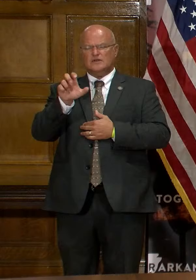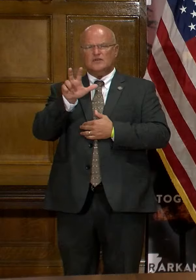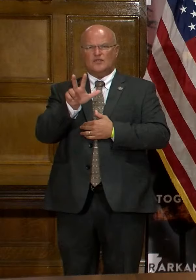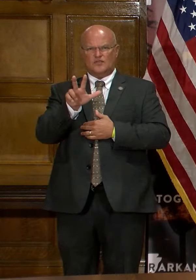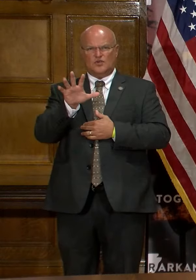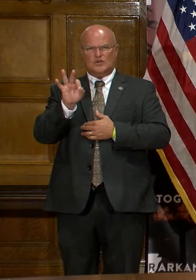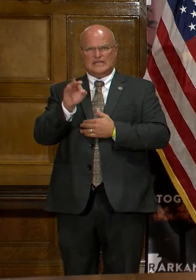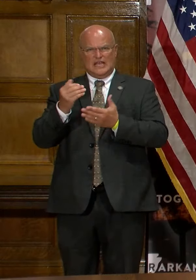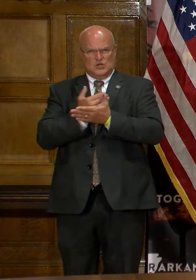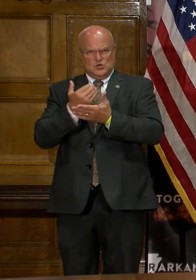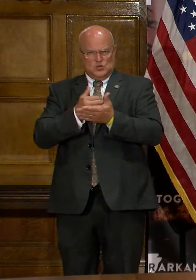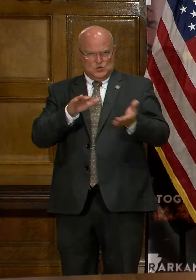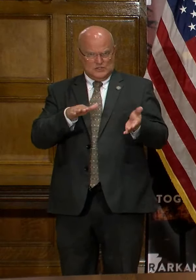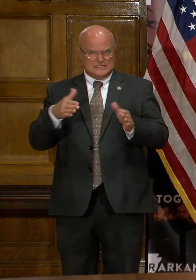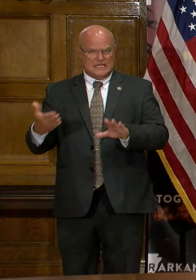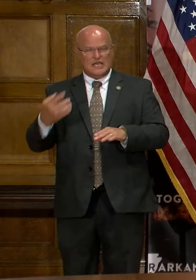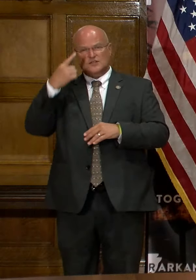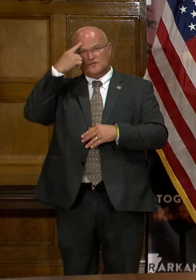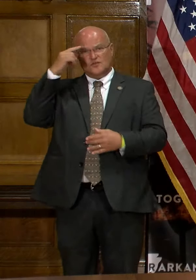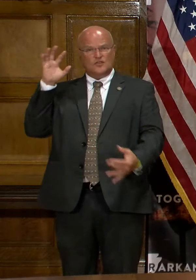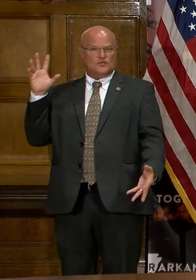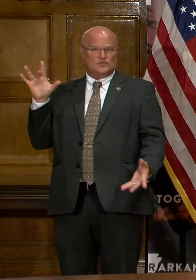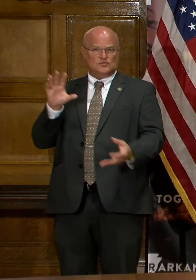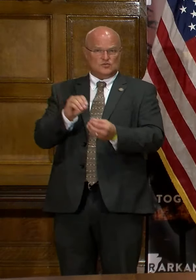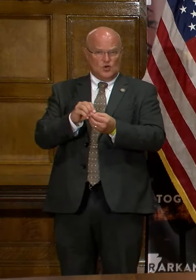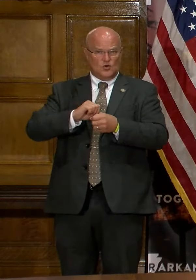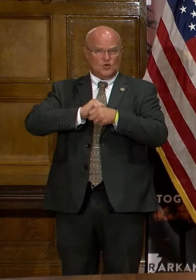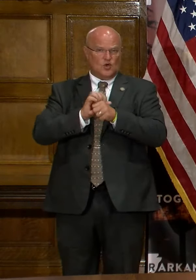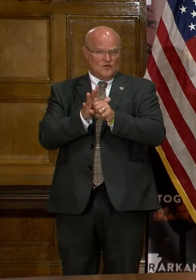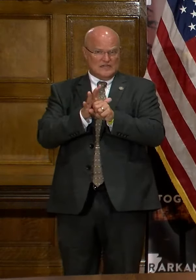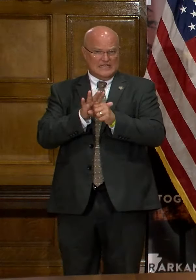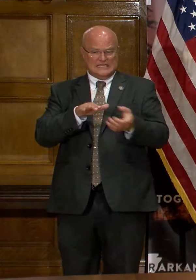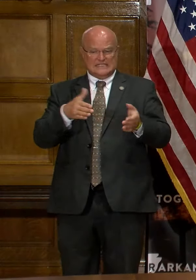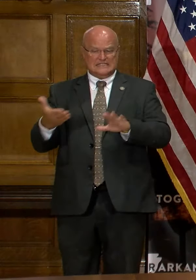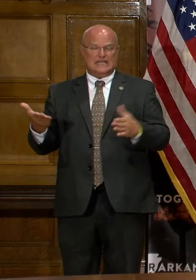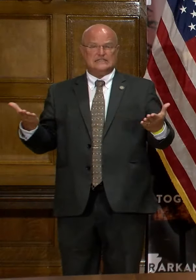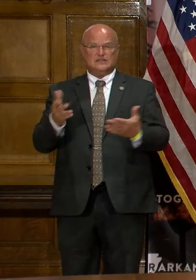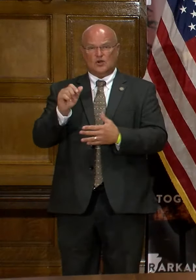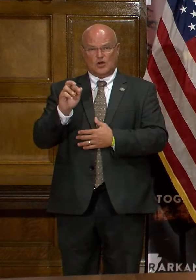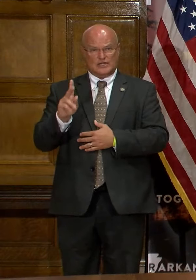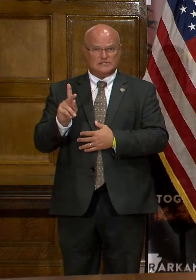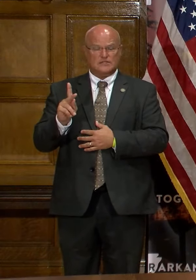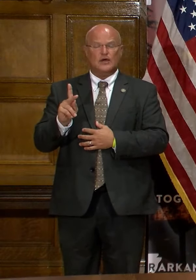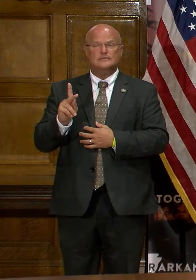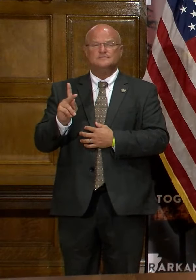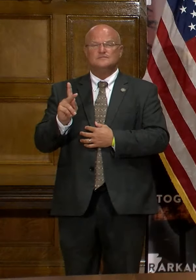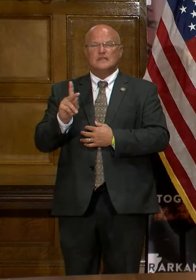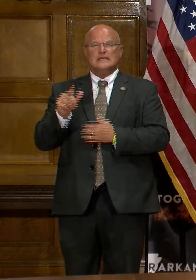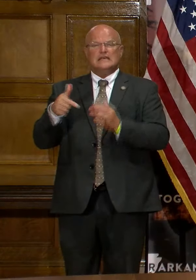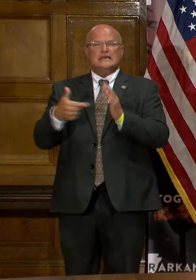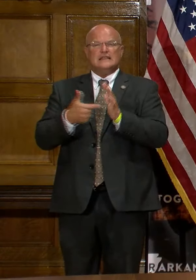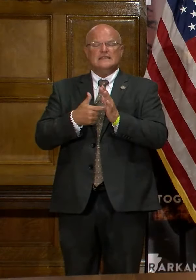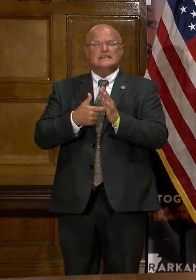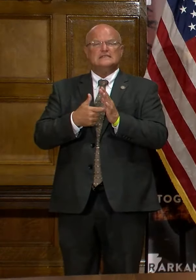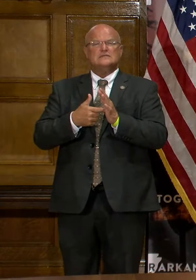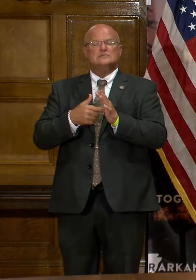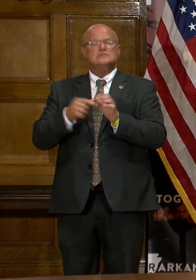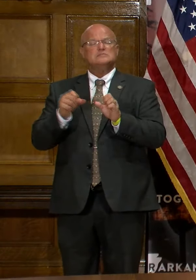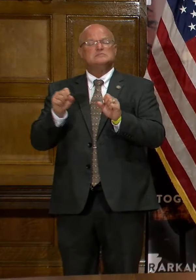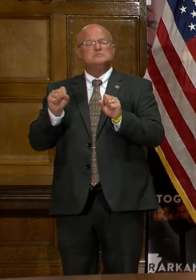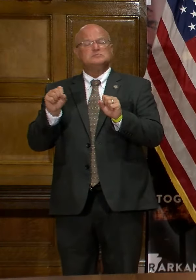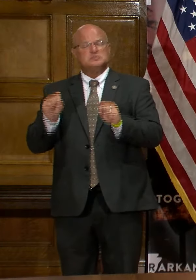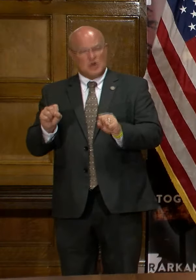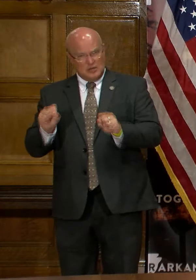139 new deaths to the total COVID-19 deaths here in Arkansas. These will be probable